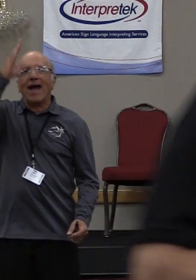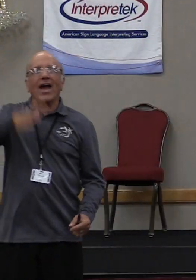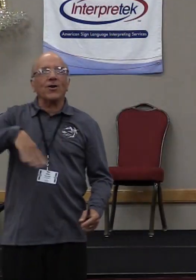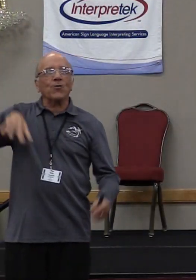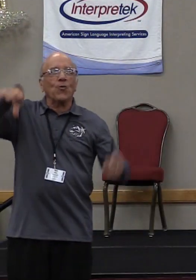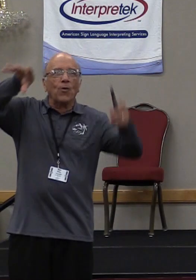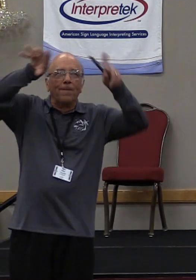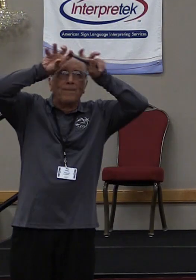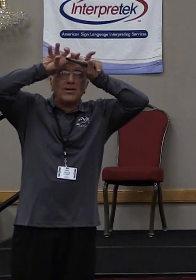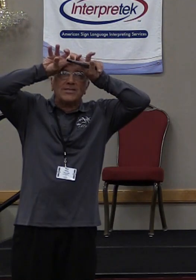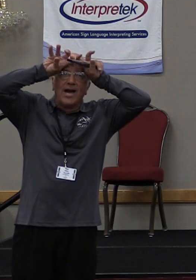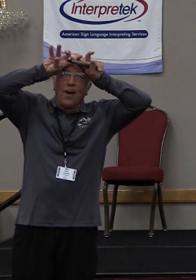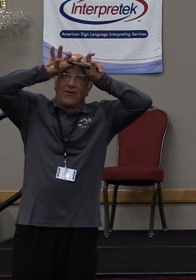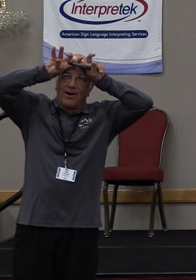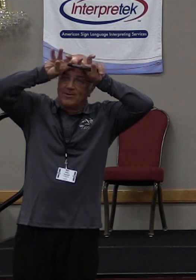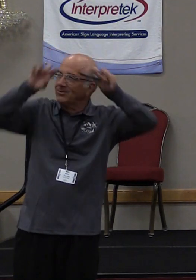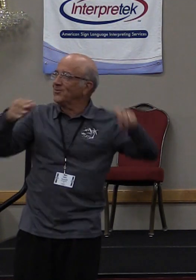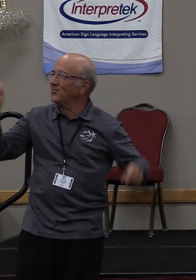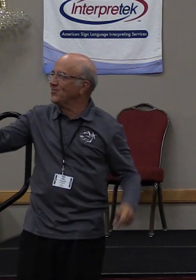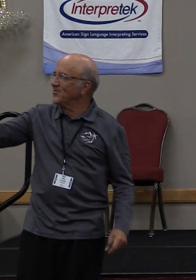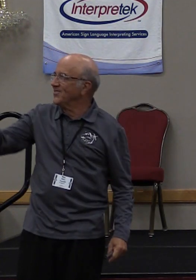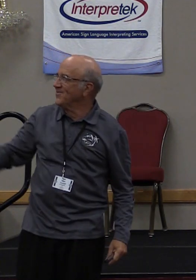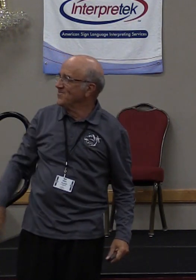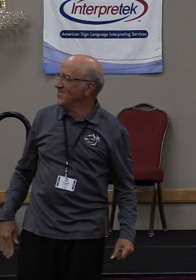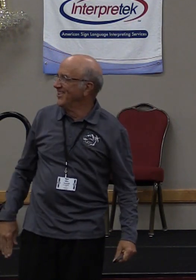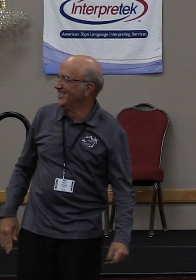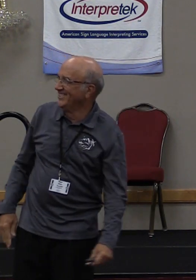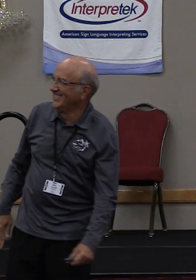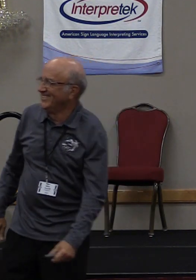And the man with pussy up there.